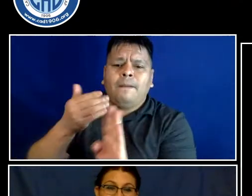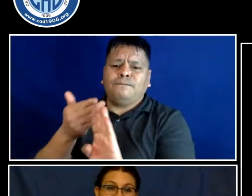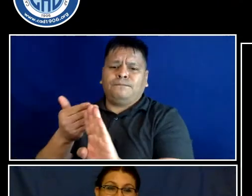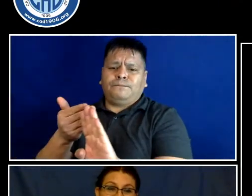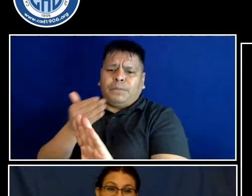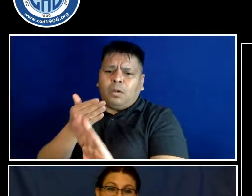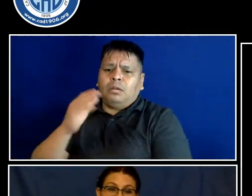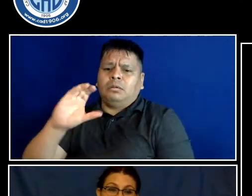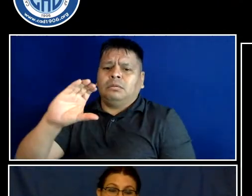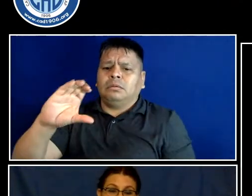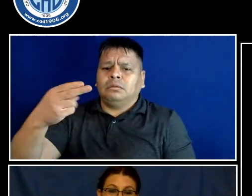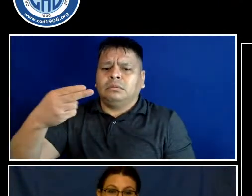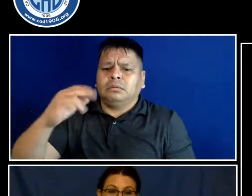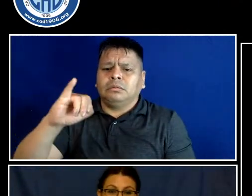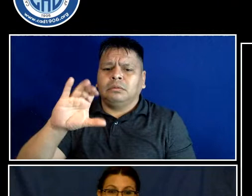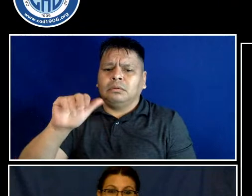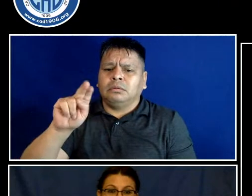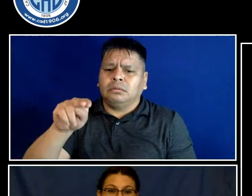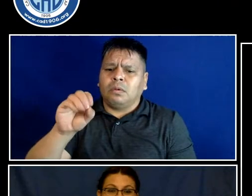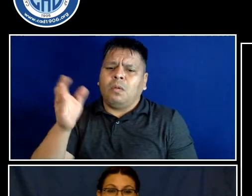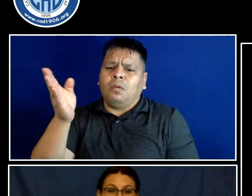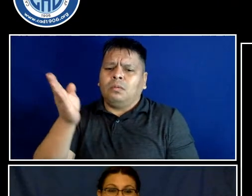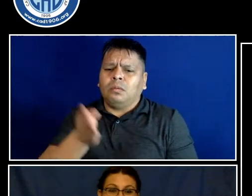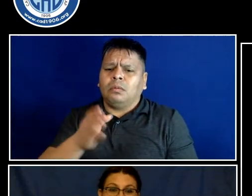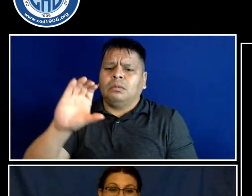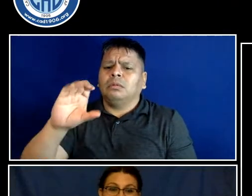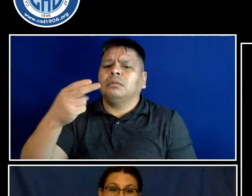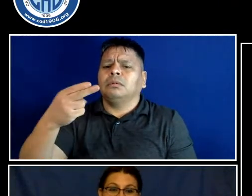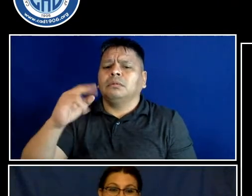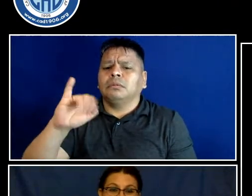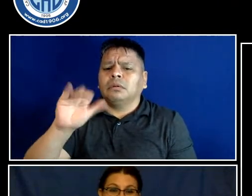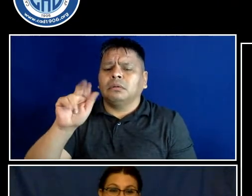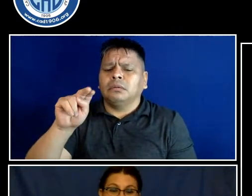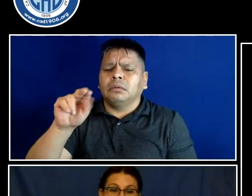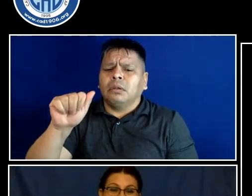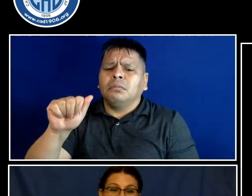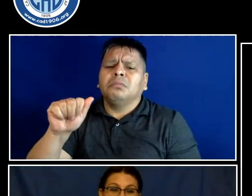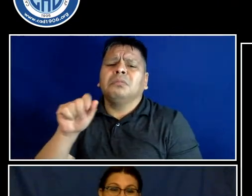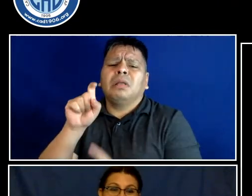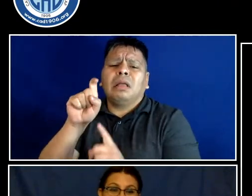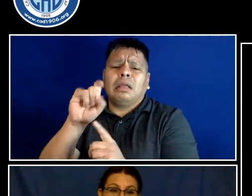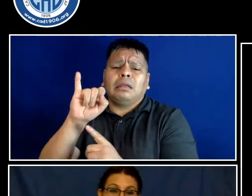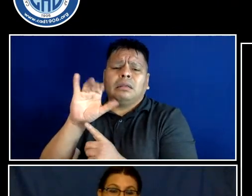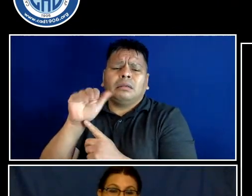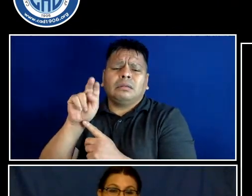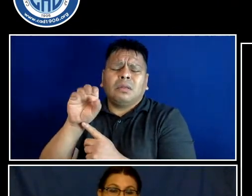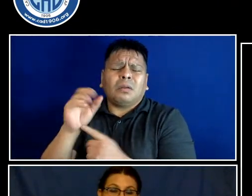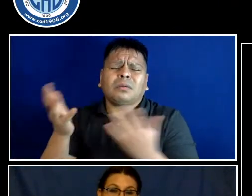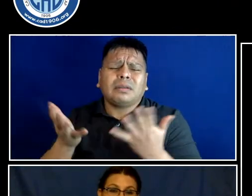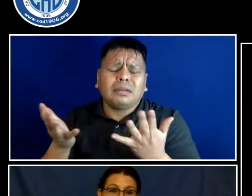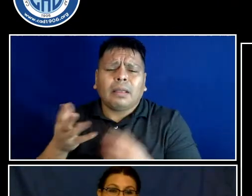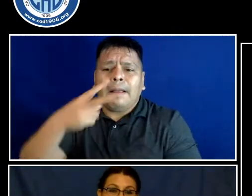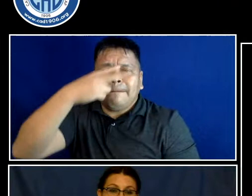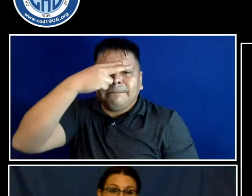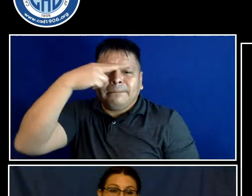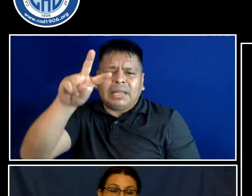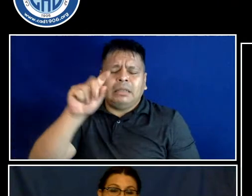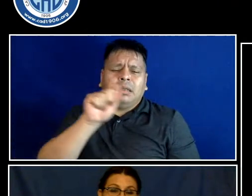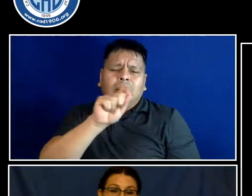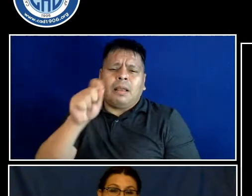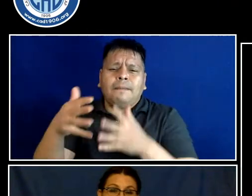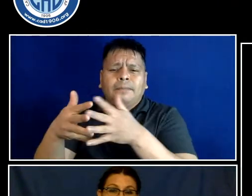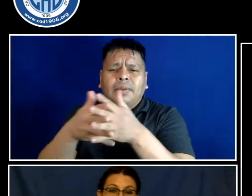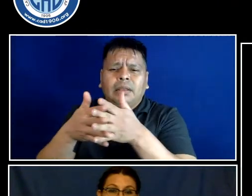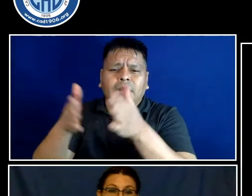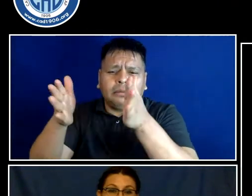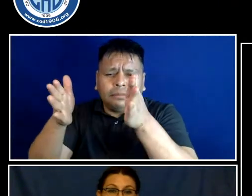there, Chicana or Chicano. Now, that's the early spelling that predates the CH spelling of Chicano and